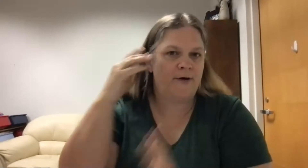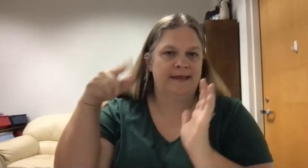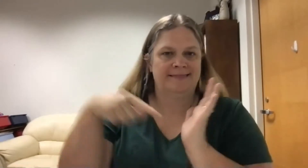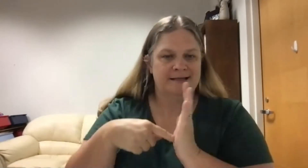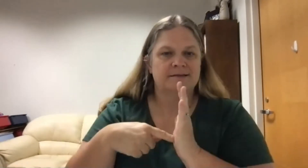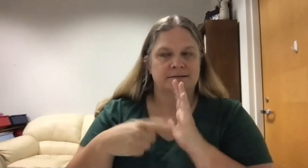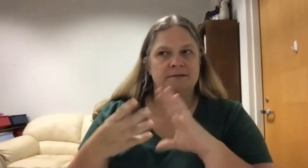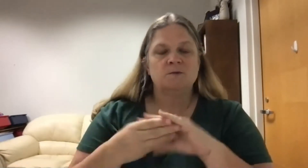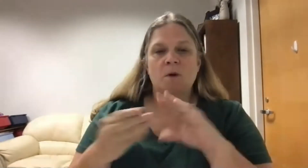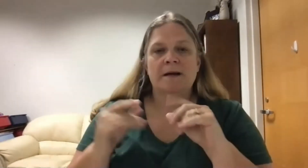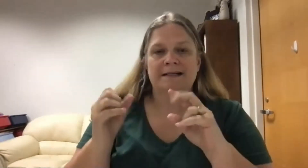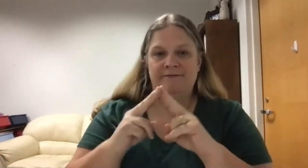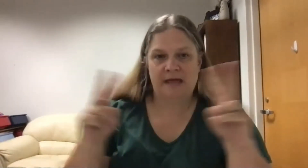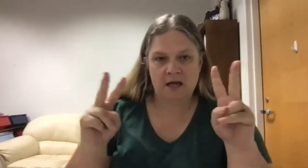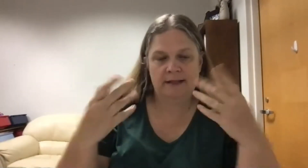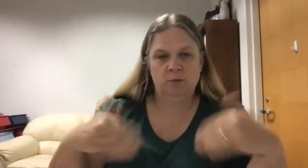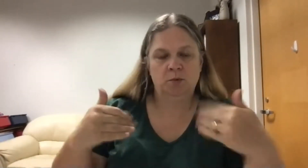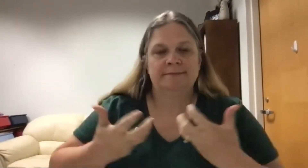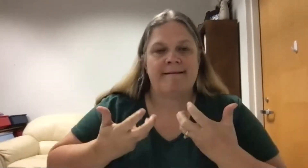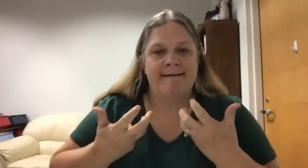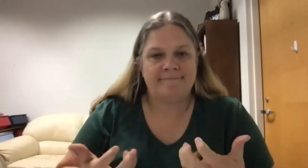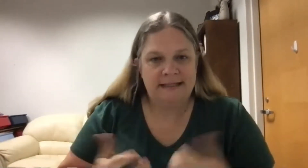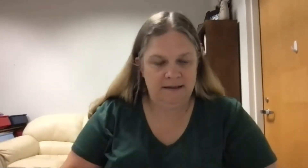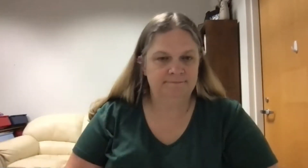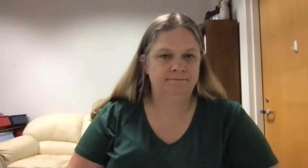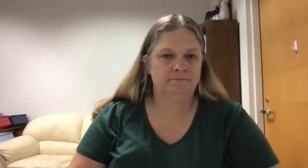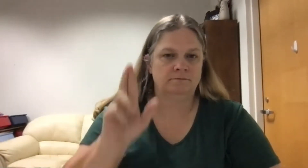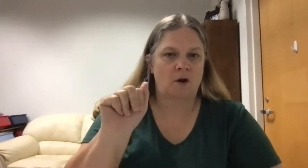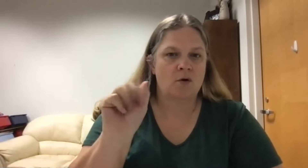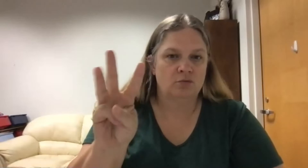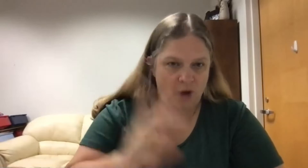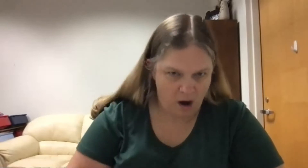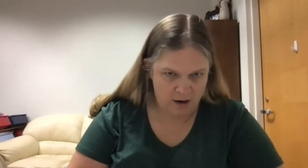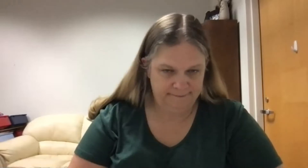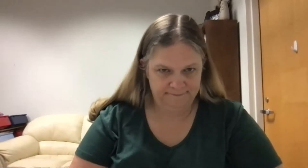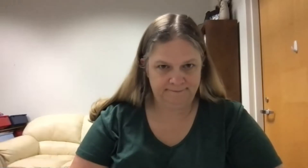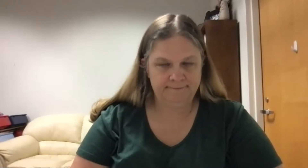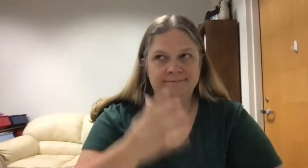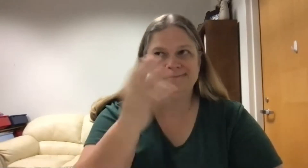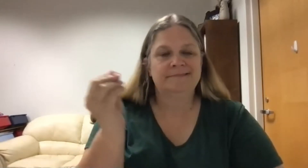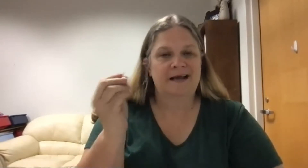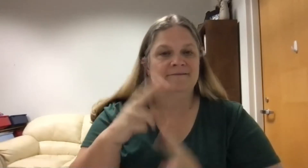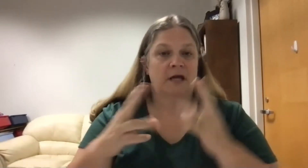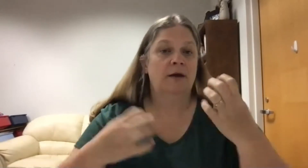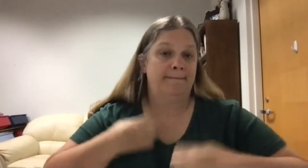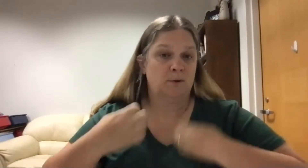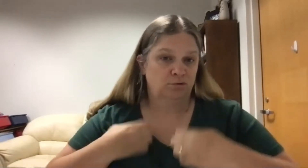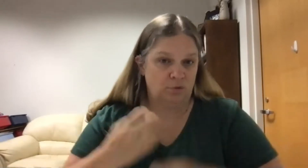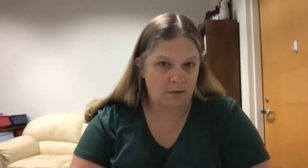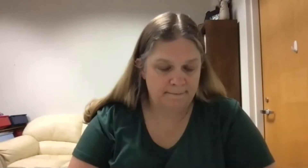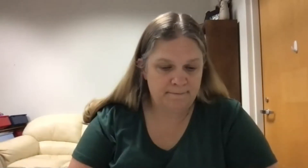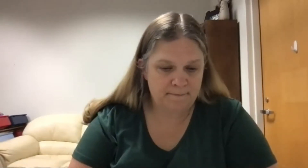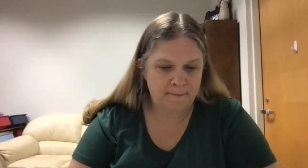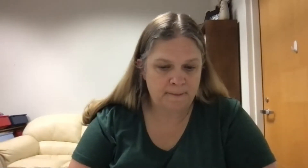that you are all aware that this story is heavy, it's raw,